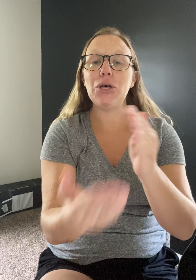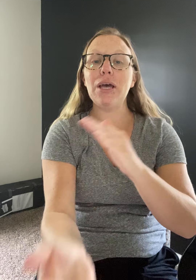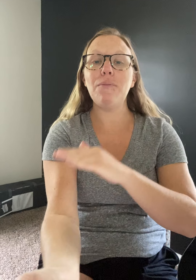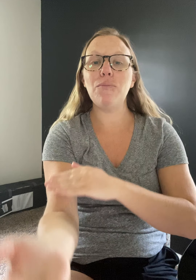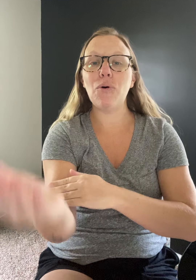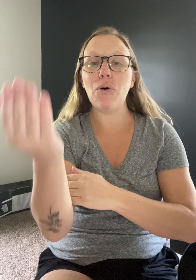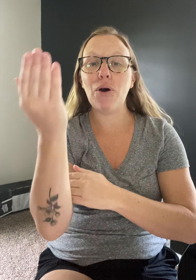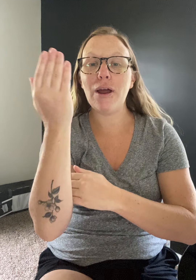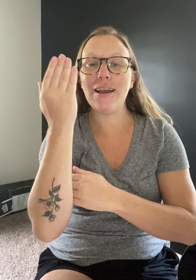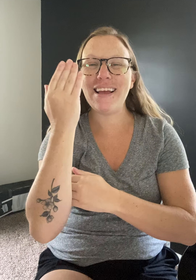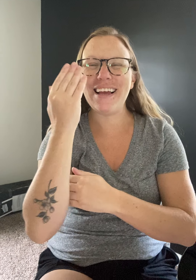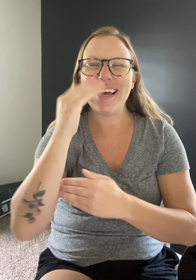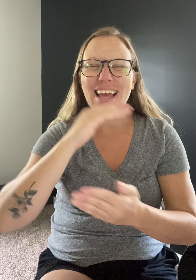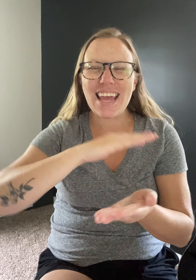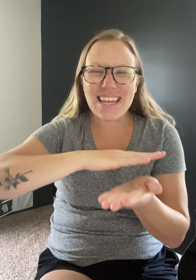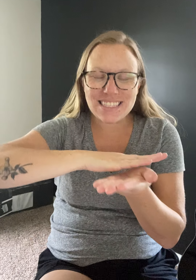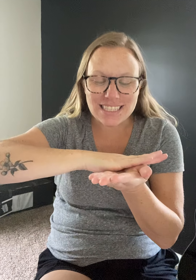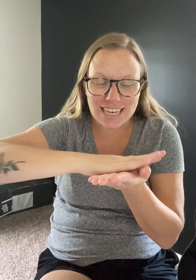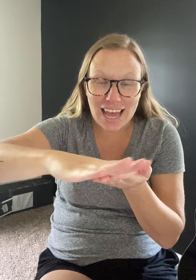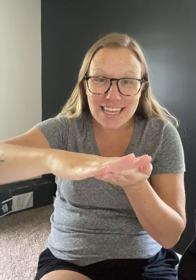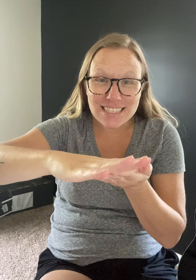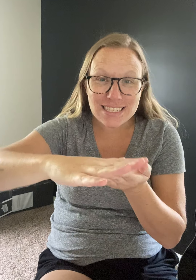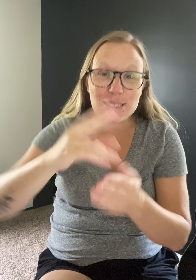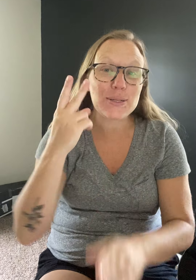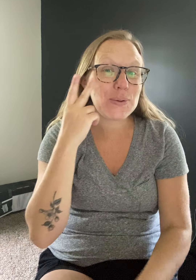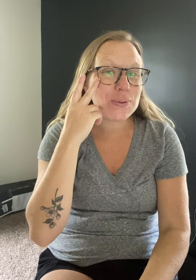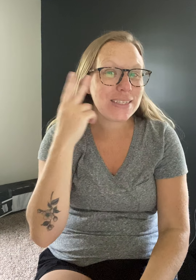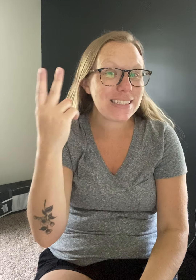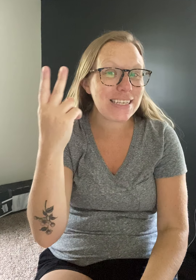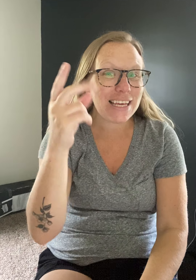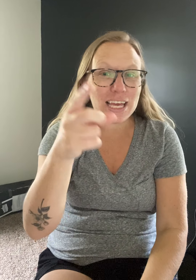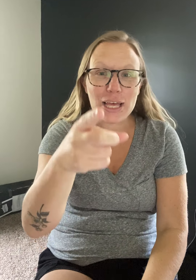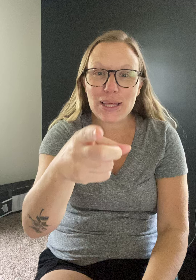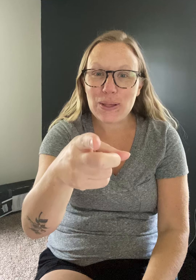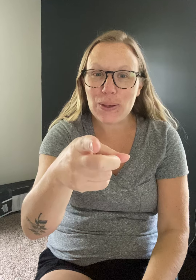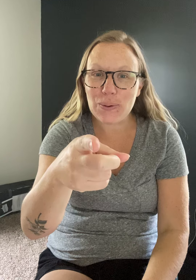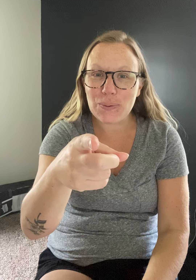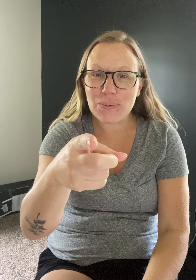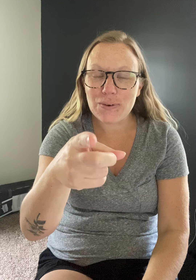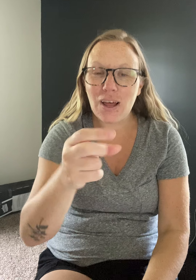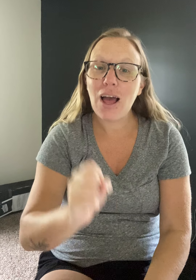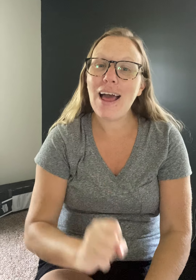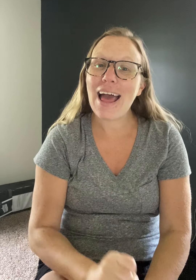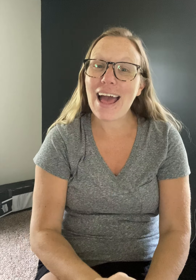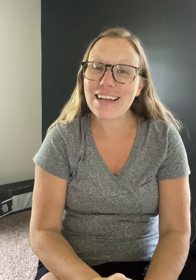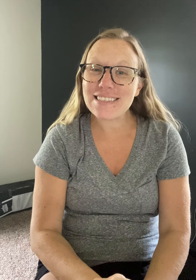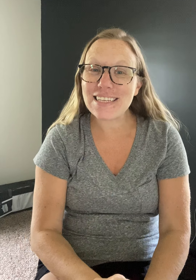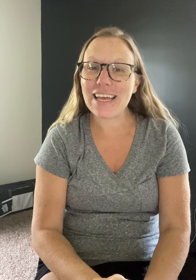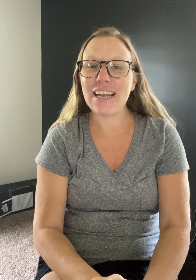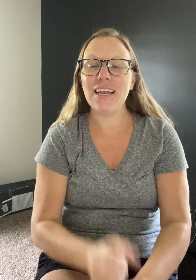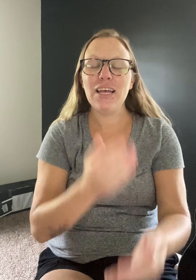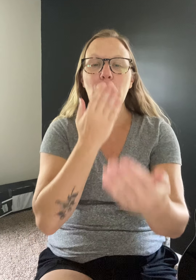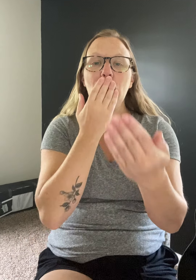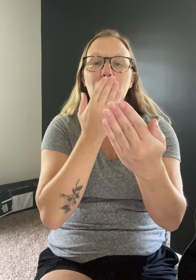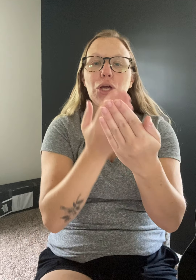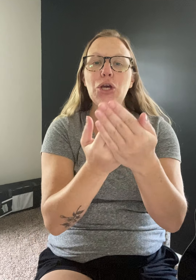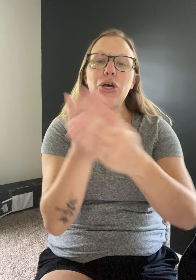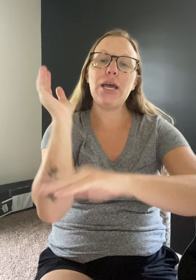Good morning, it's nice to see you. Excellent.